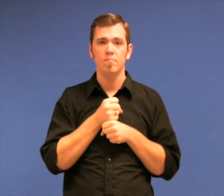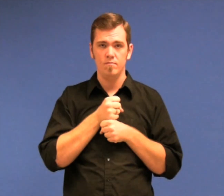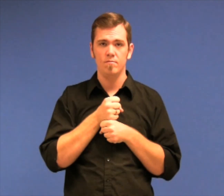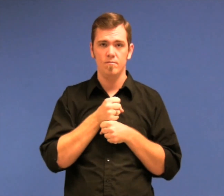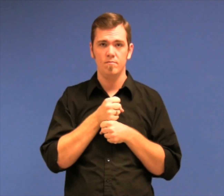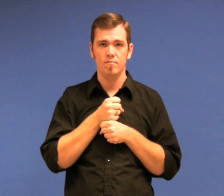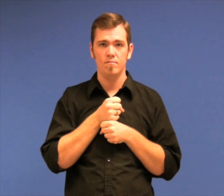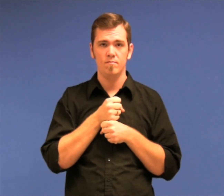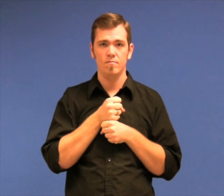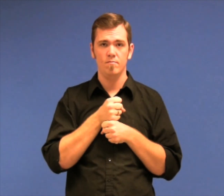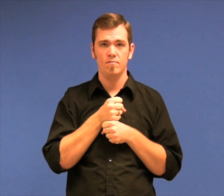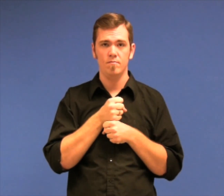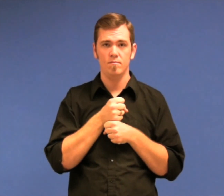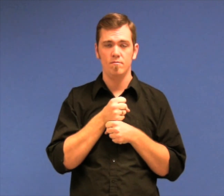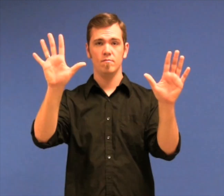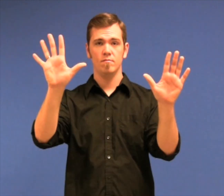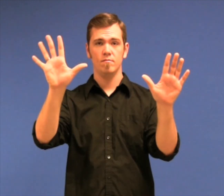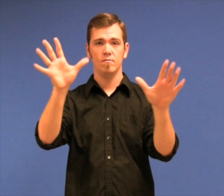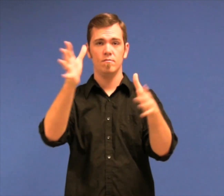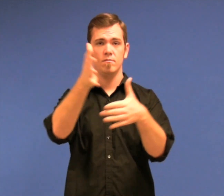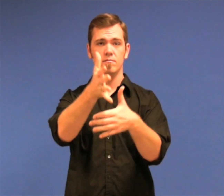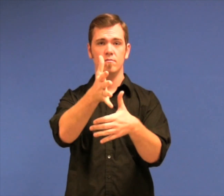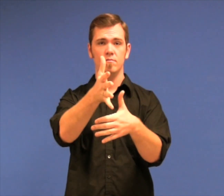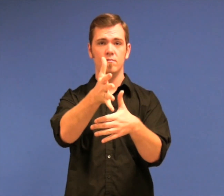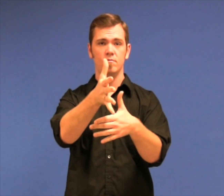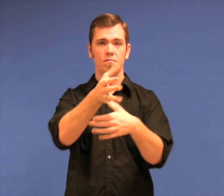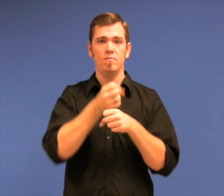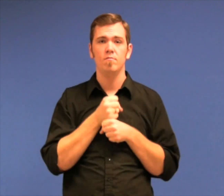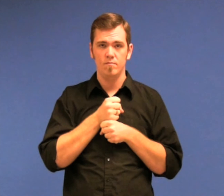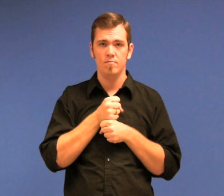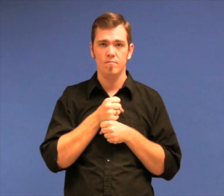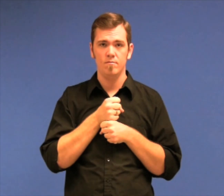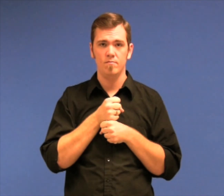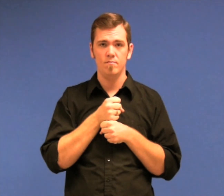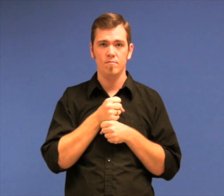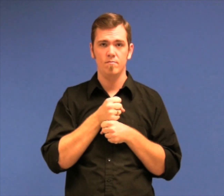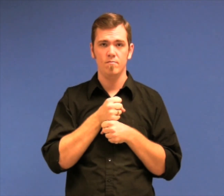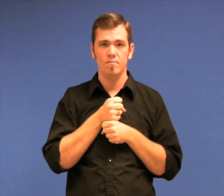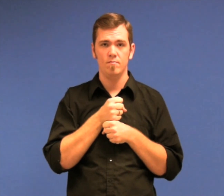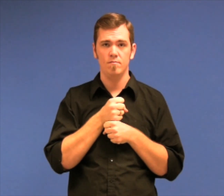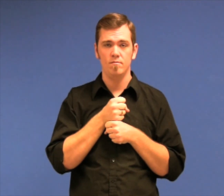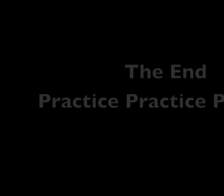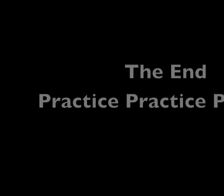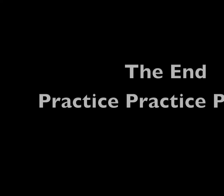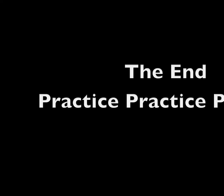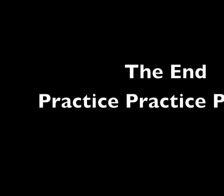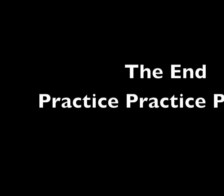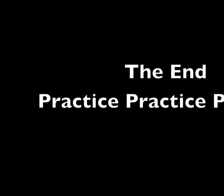get. Get. Okay, that's the